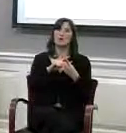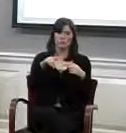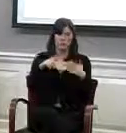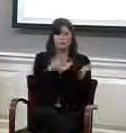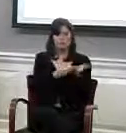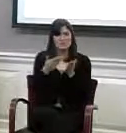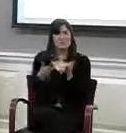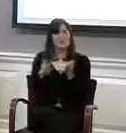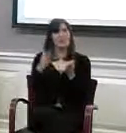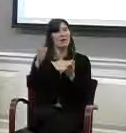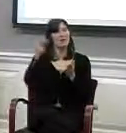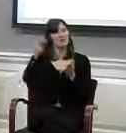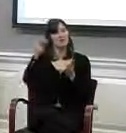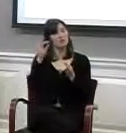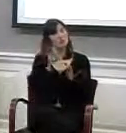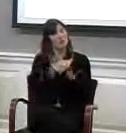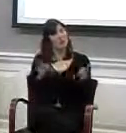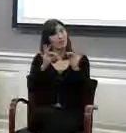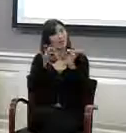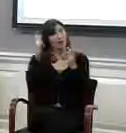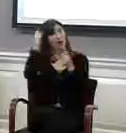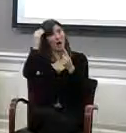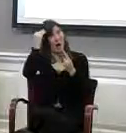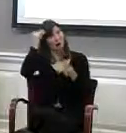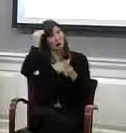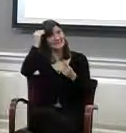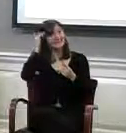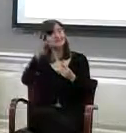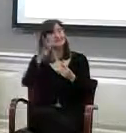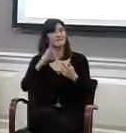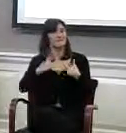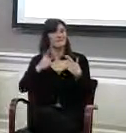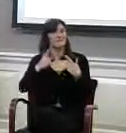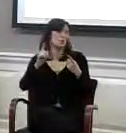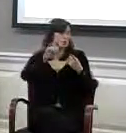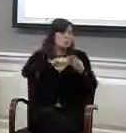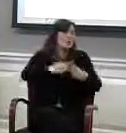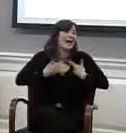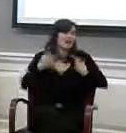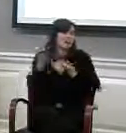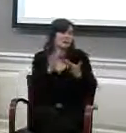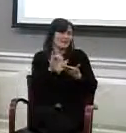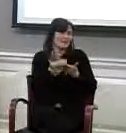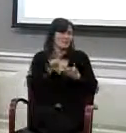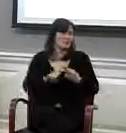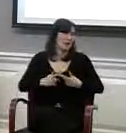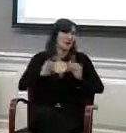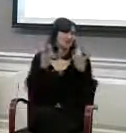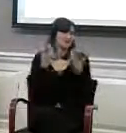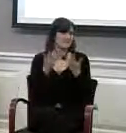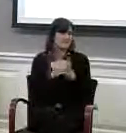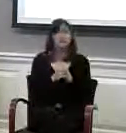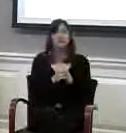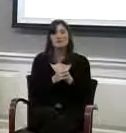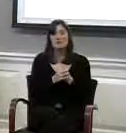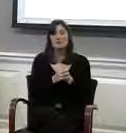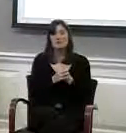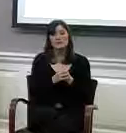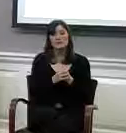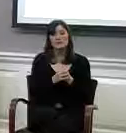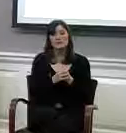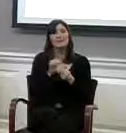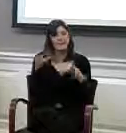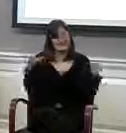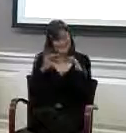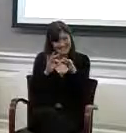life. A distinctive feature of the program is its holistic, comprehensive nature, linking several areas of